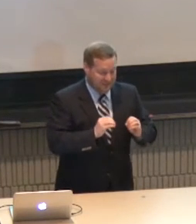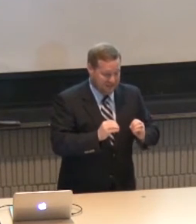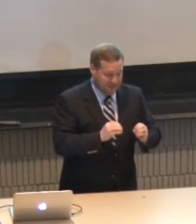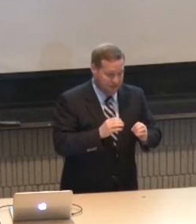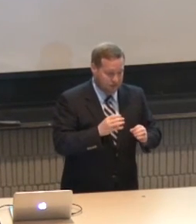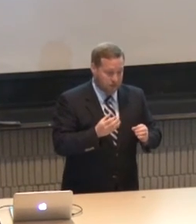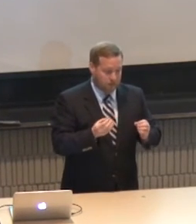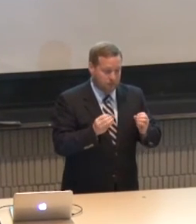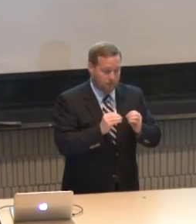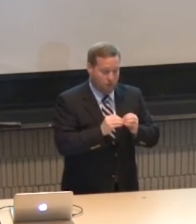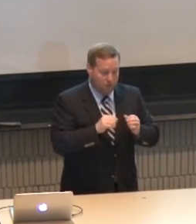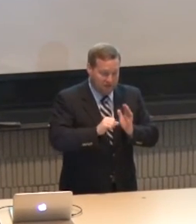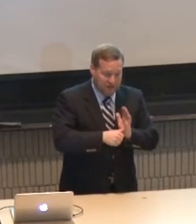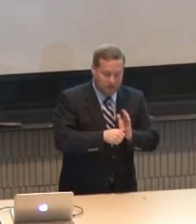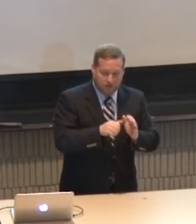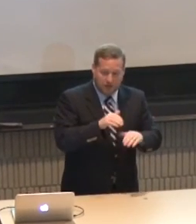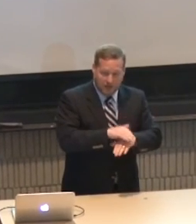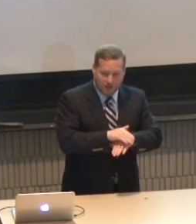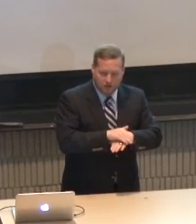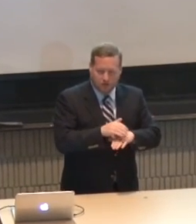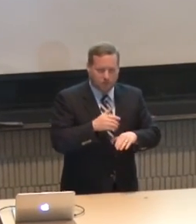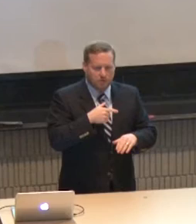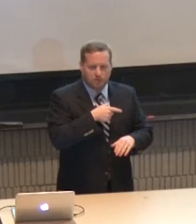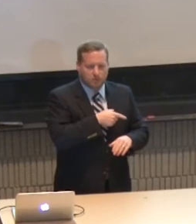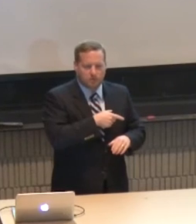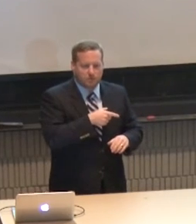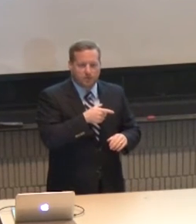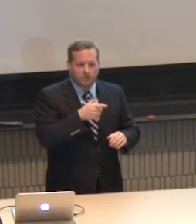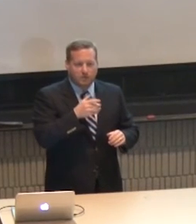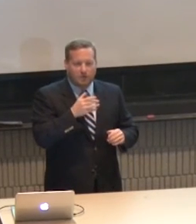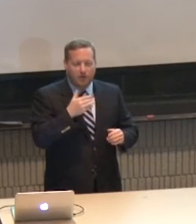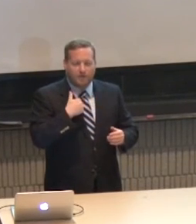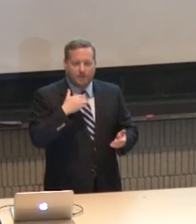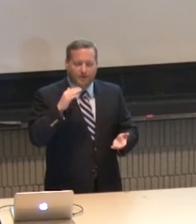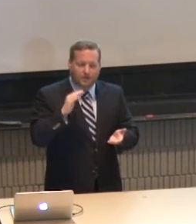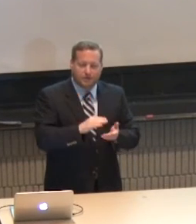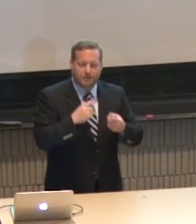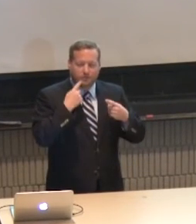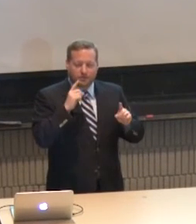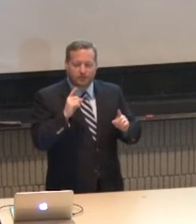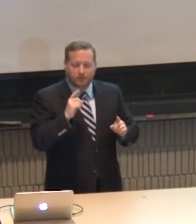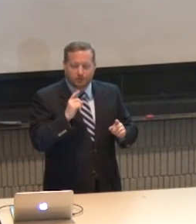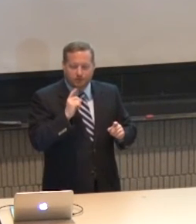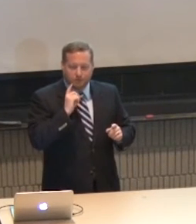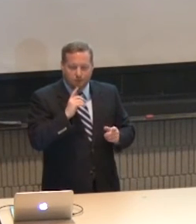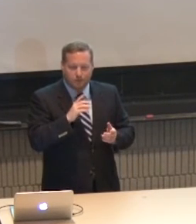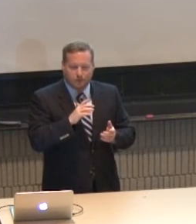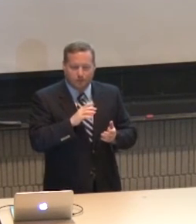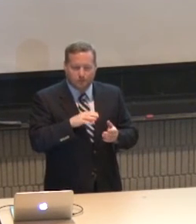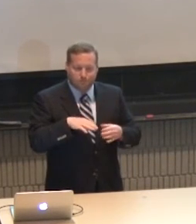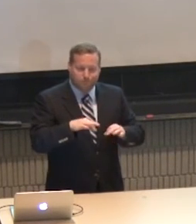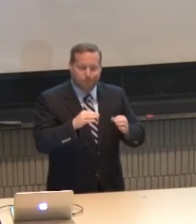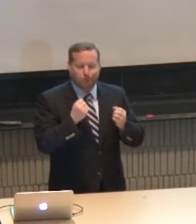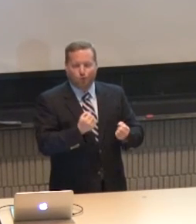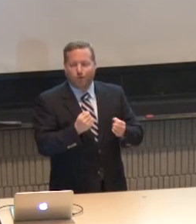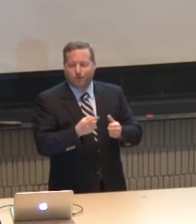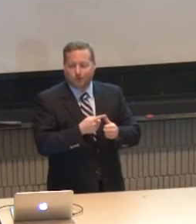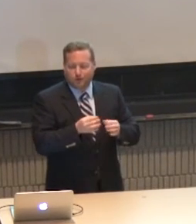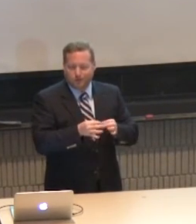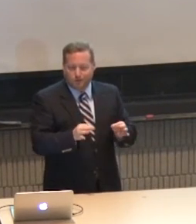family, Spanish-speaking family is trying to emphasize English more, the child often has less success